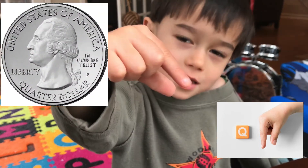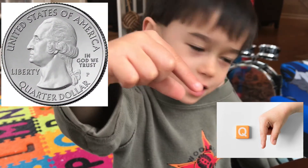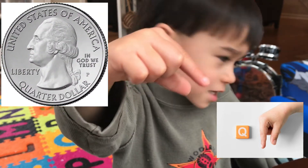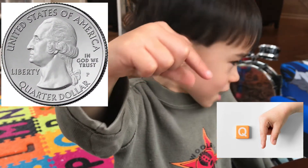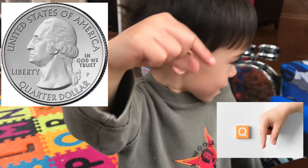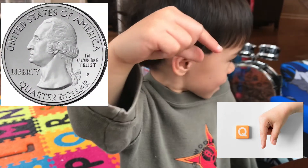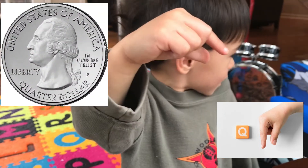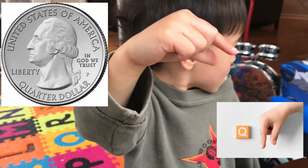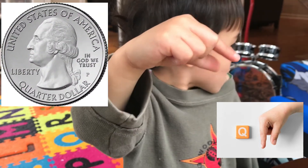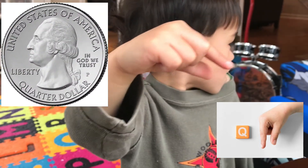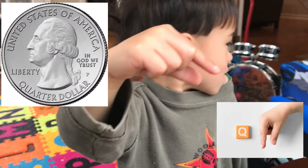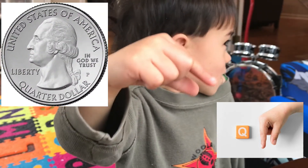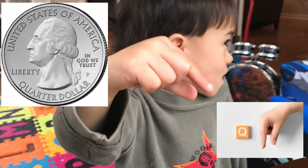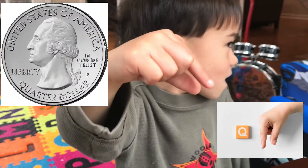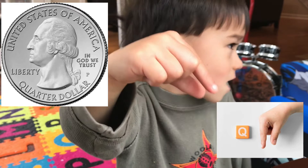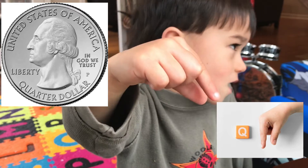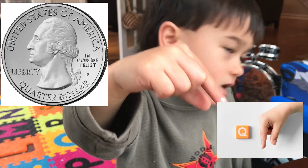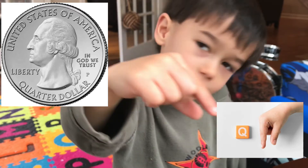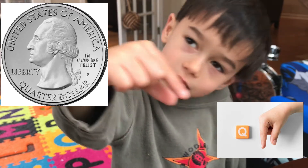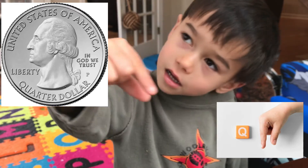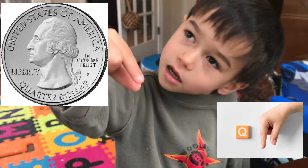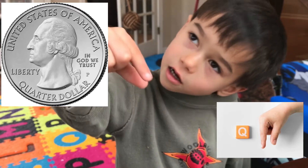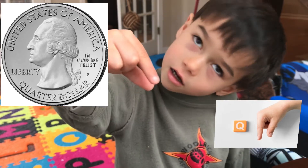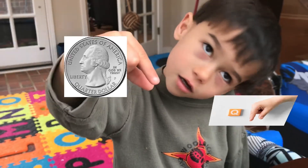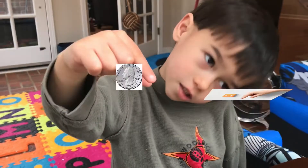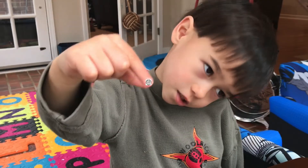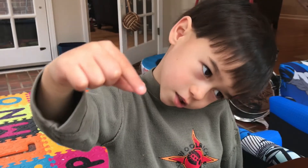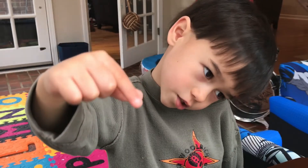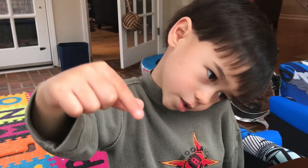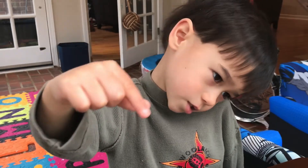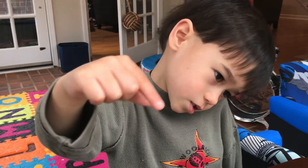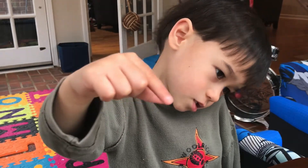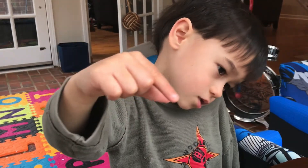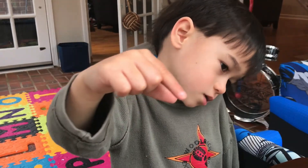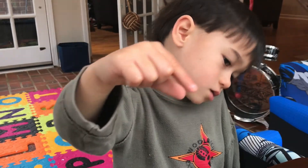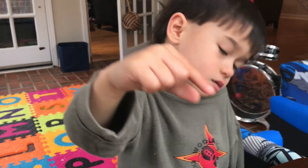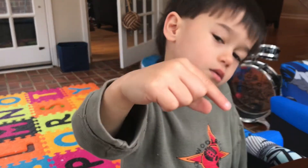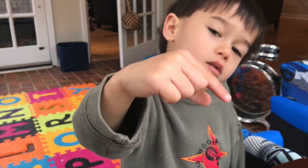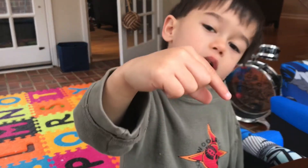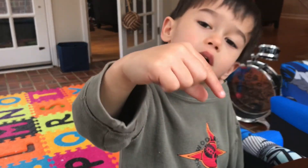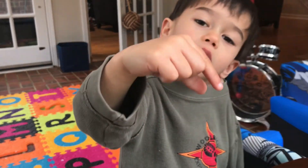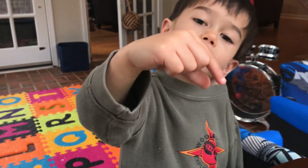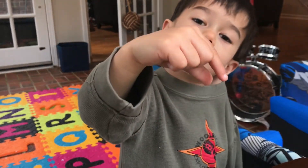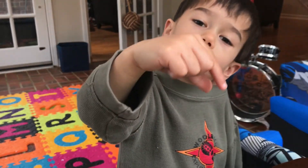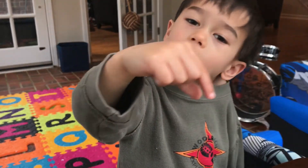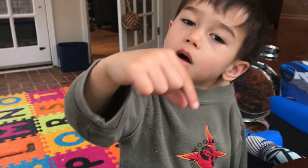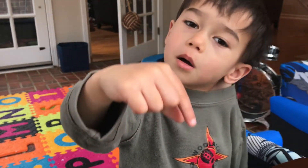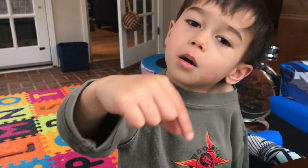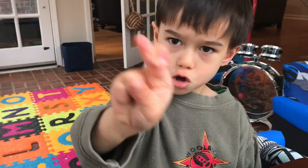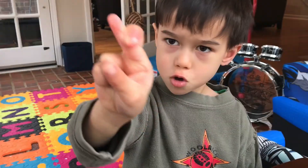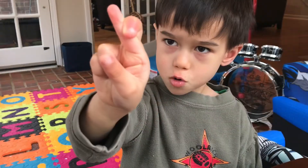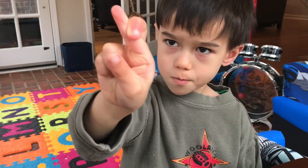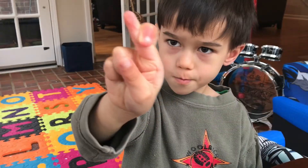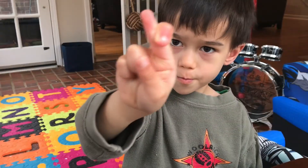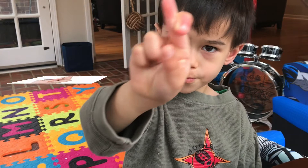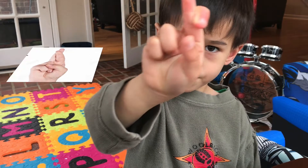That's right. Quarter, 25 cents. Very good, Gabriel.